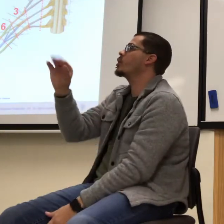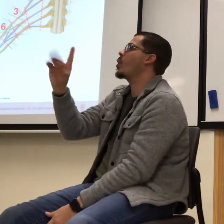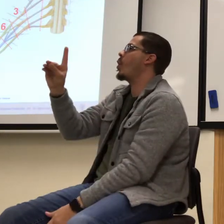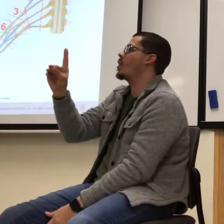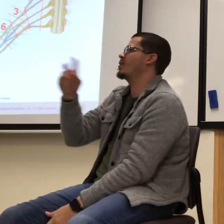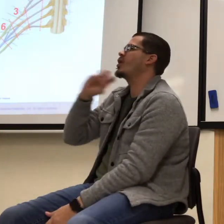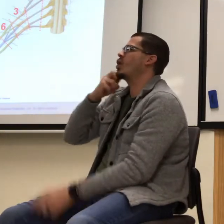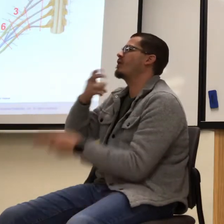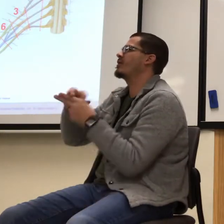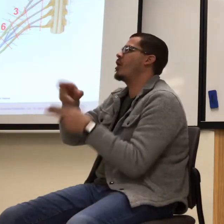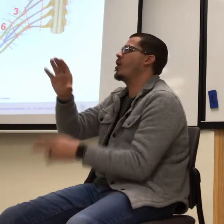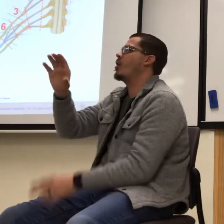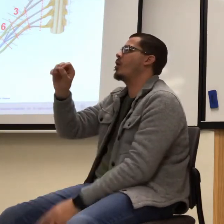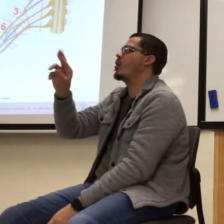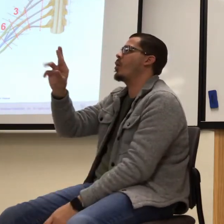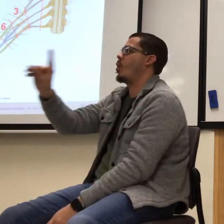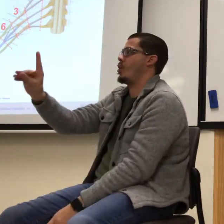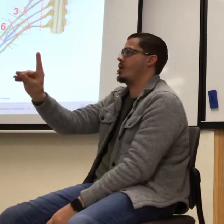me use a different color.